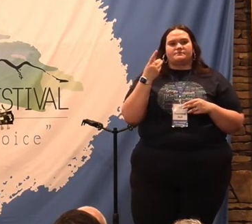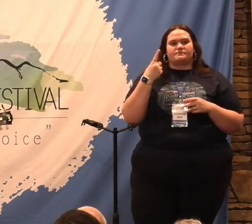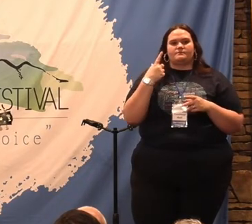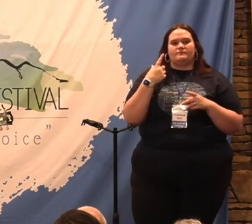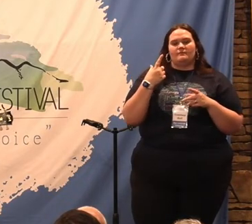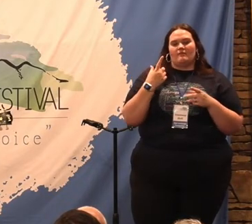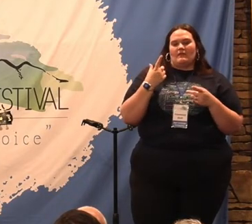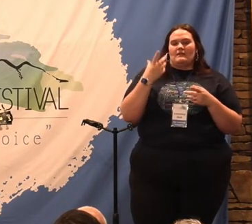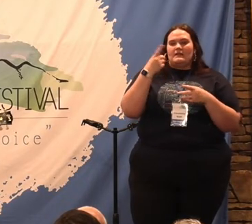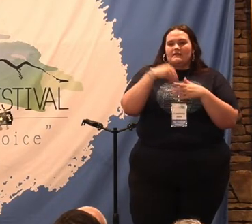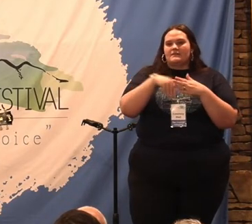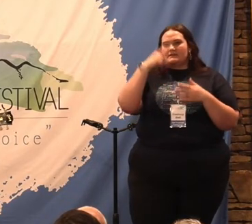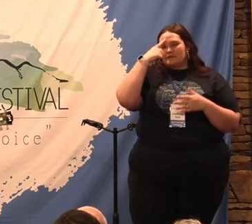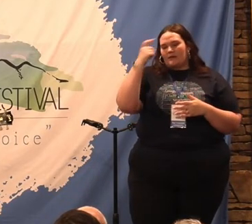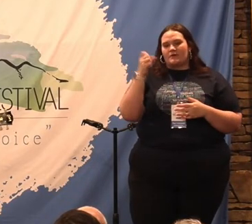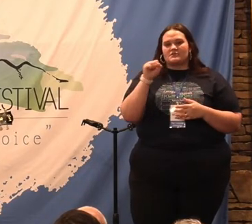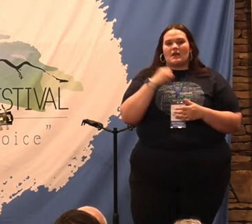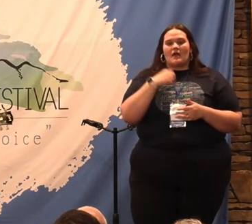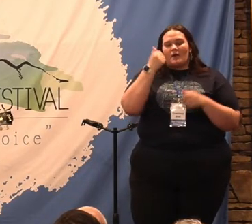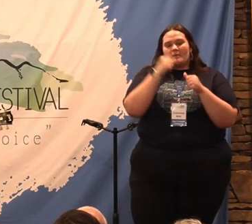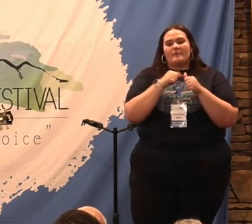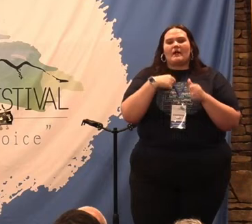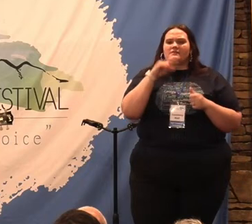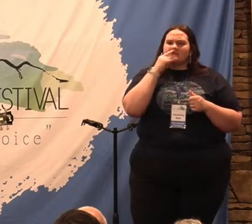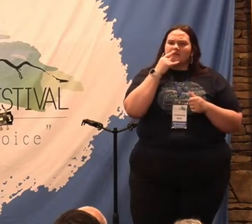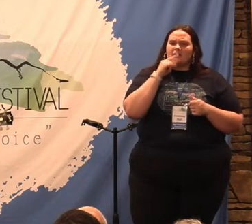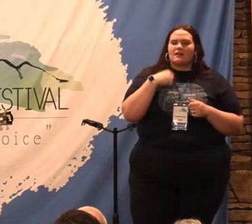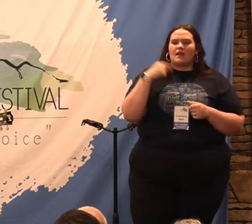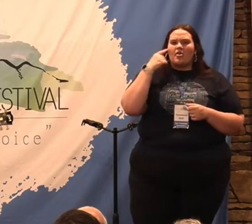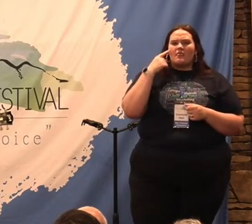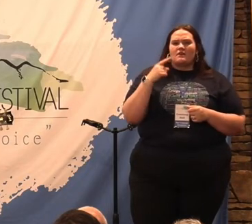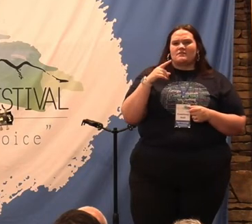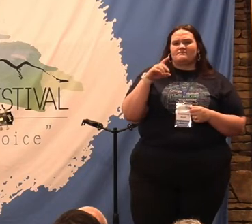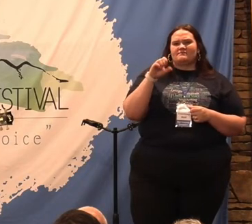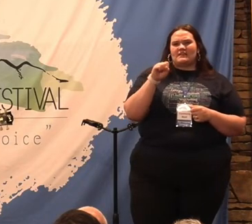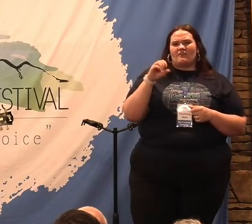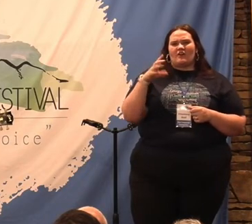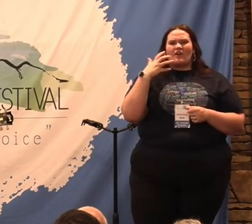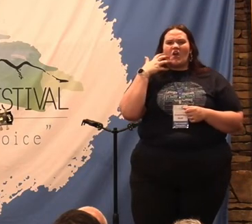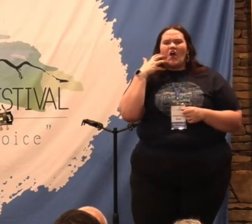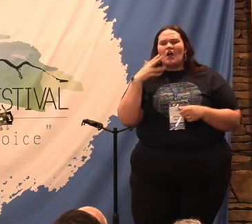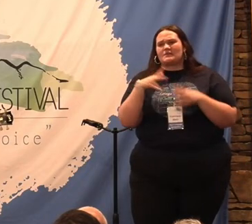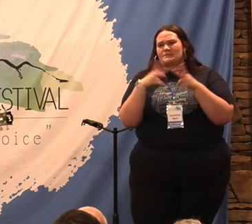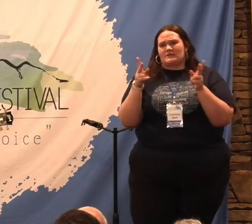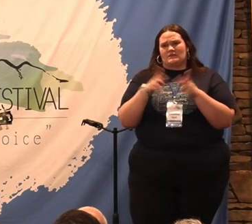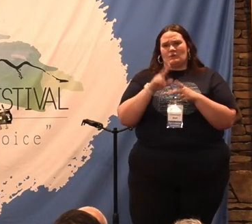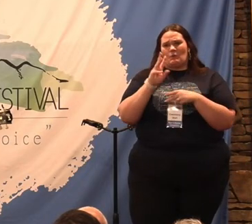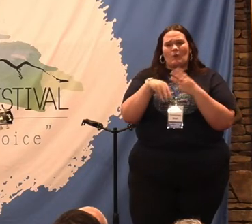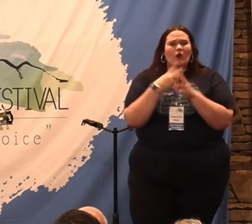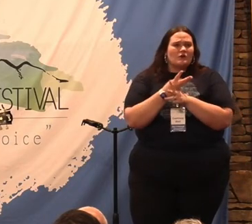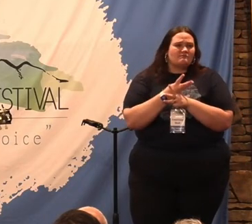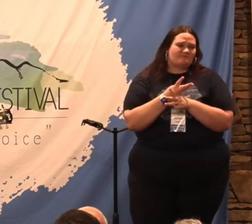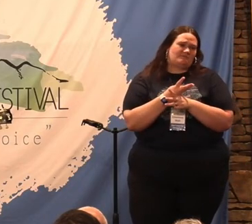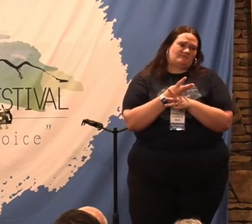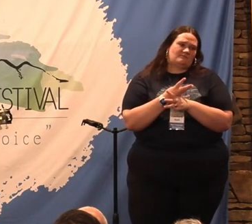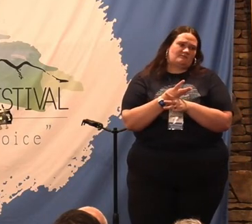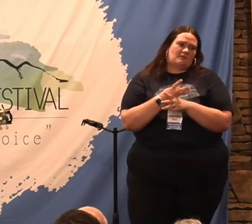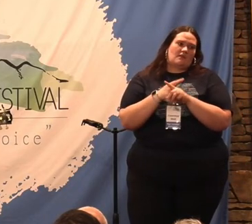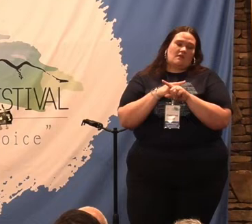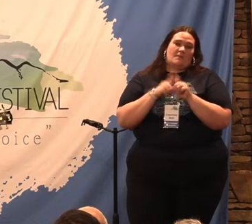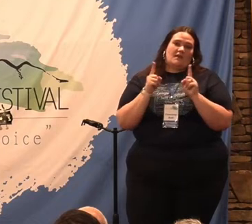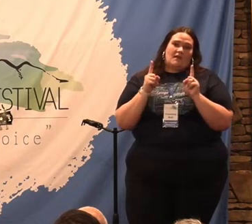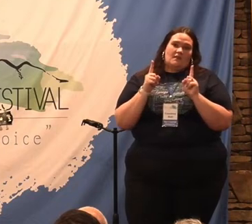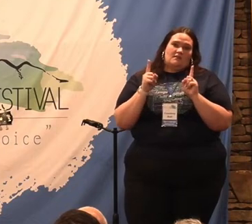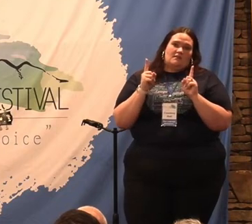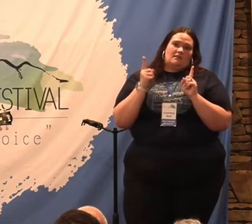So I remember as a little kid thinking, Spartanburg, South Carolina is the hottest place in the world. But that's where I'd ever been to Columbia.